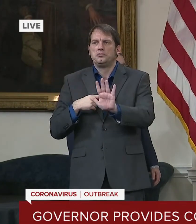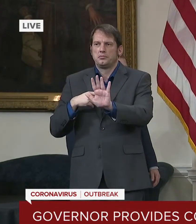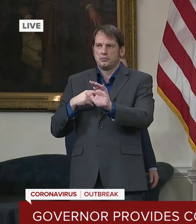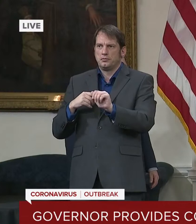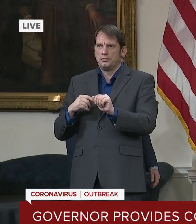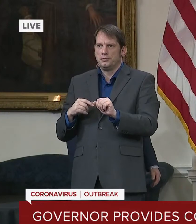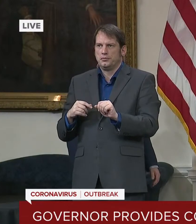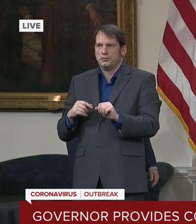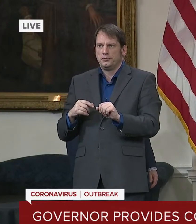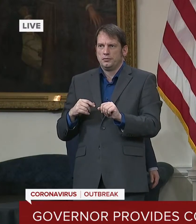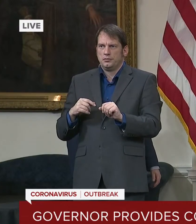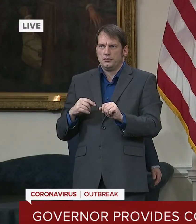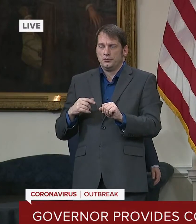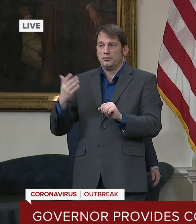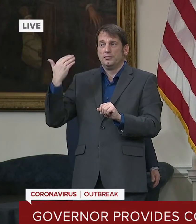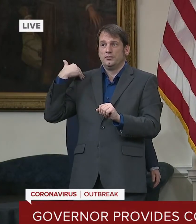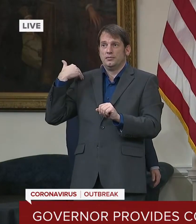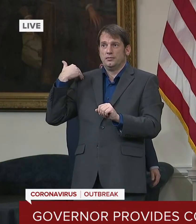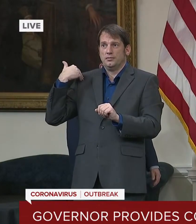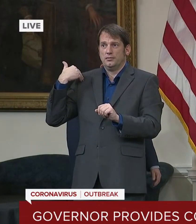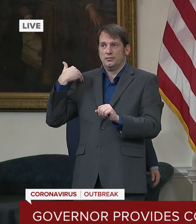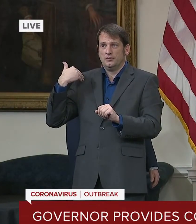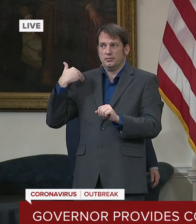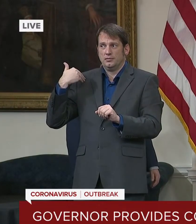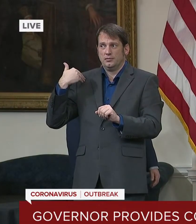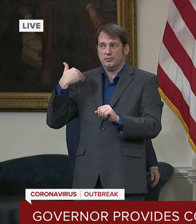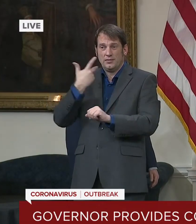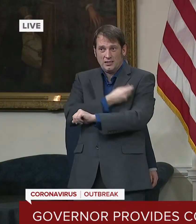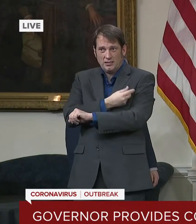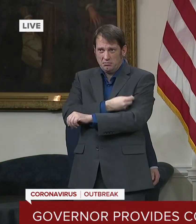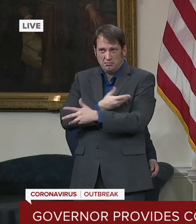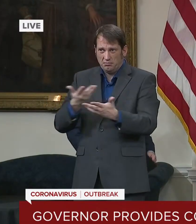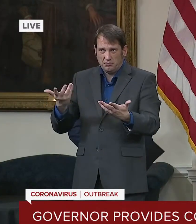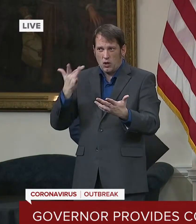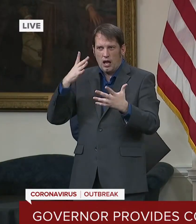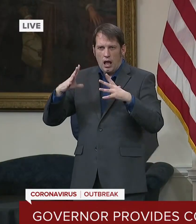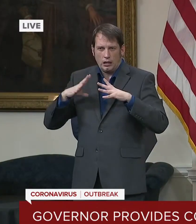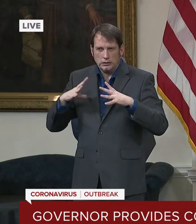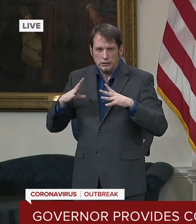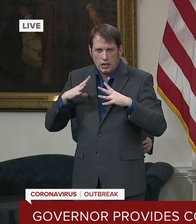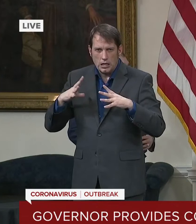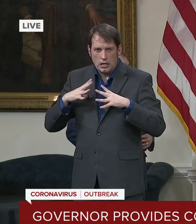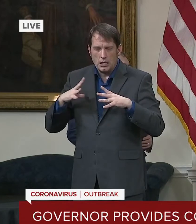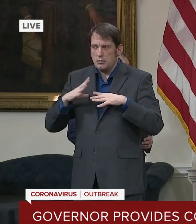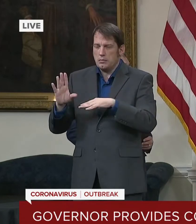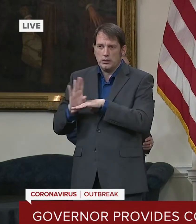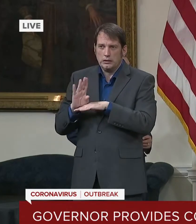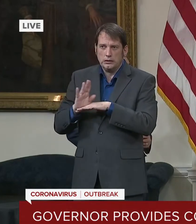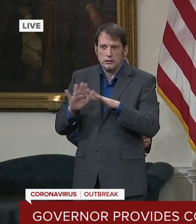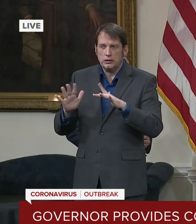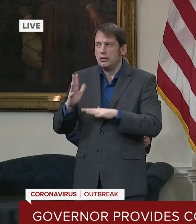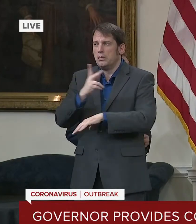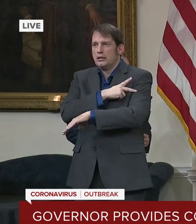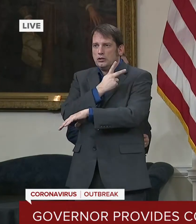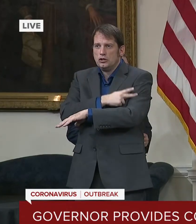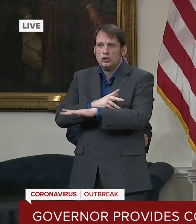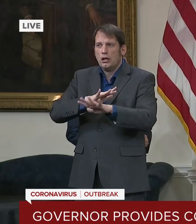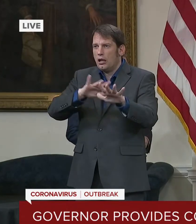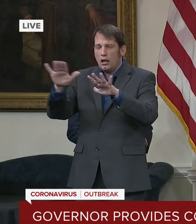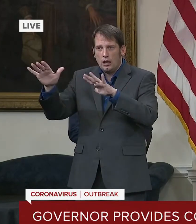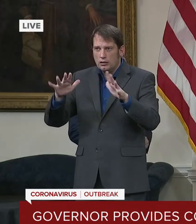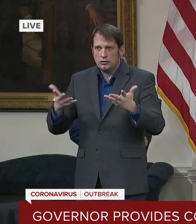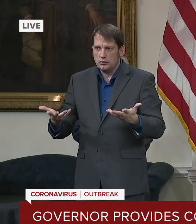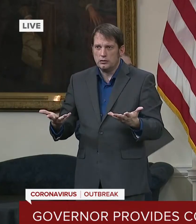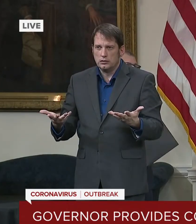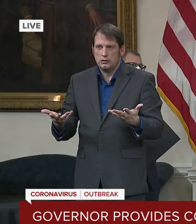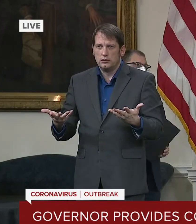they were, short-staffed, they were busy taking care of patients. I think that's picked up pretty steadily. They're